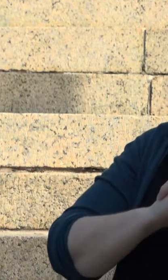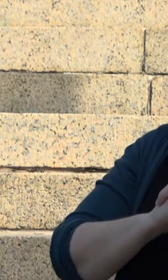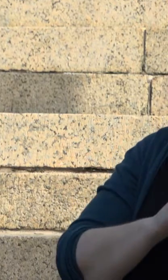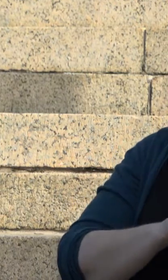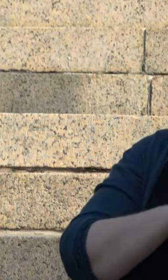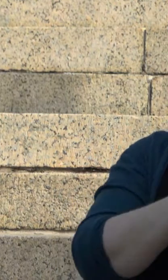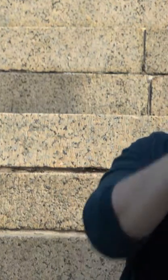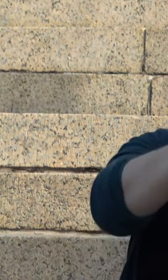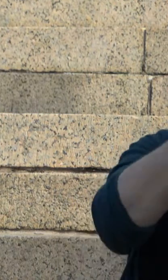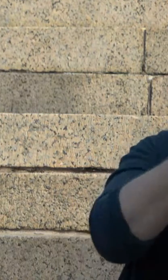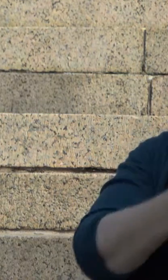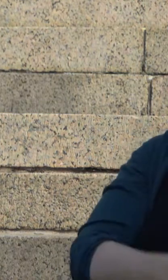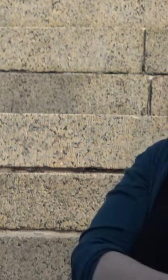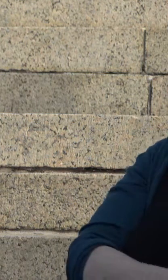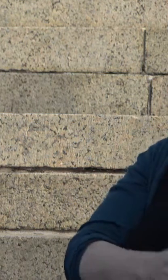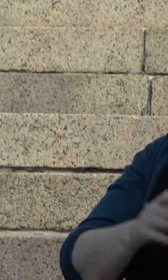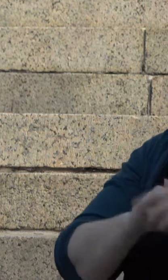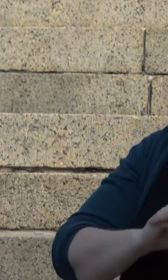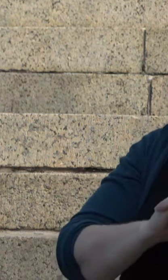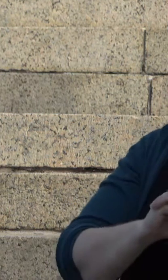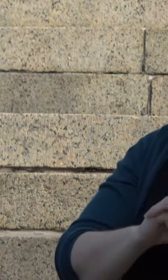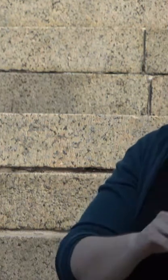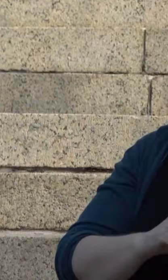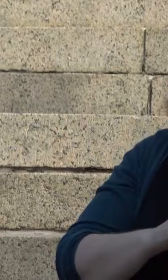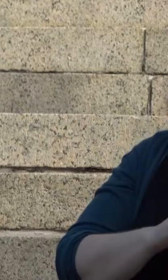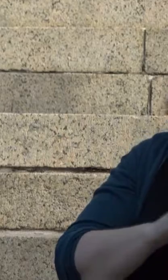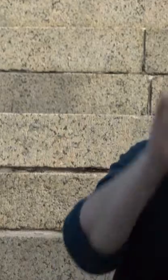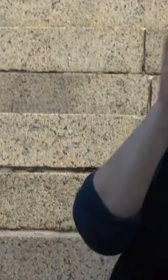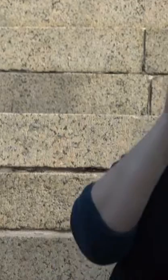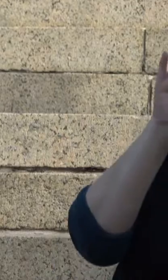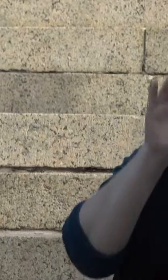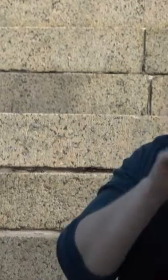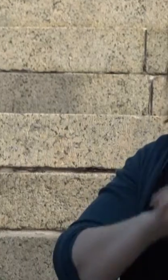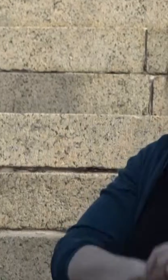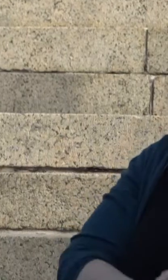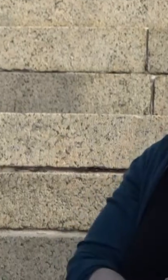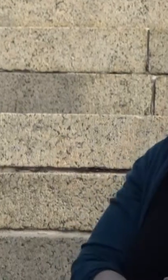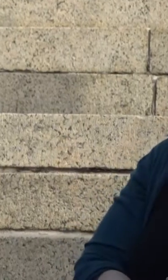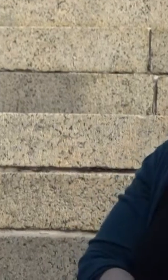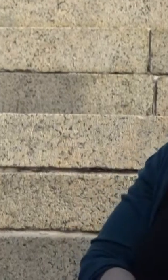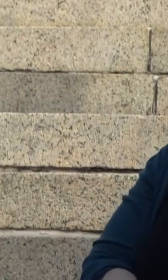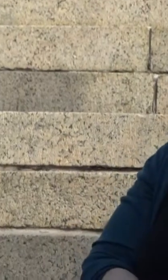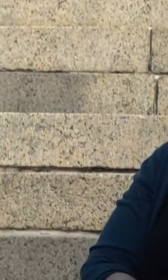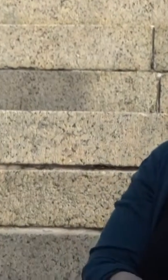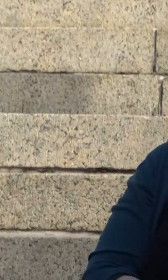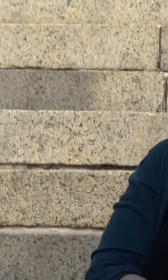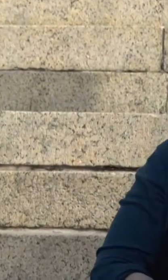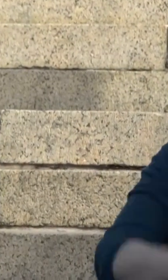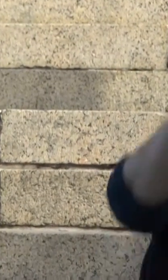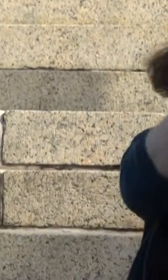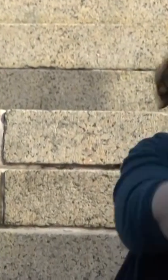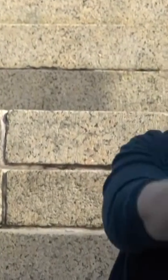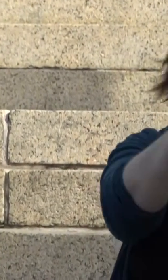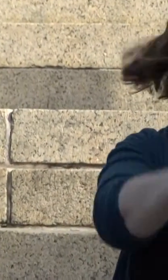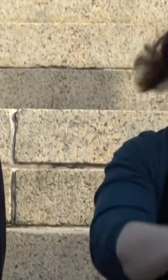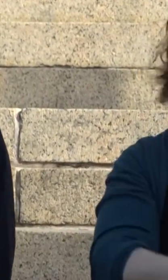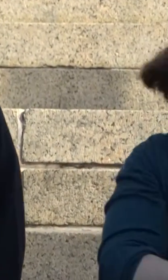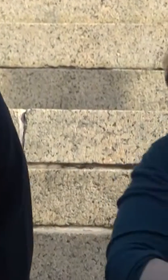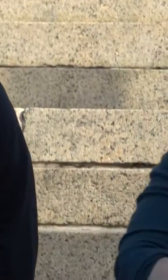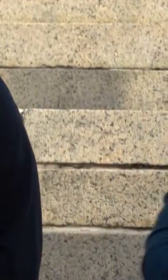Tell my friends I love them. And tell everybody I said goodbye. And he said, no, Marty, no.